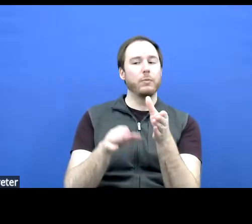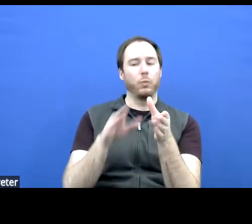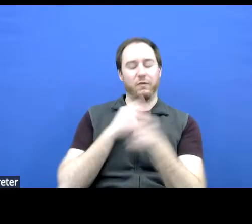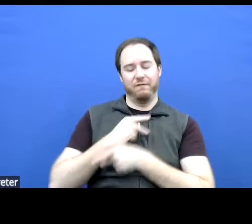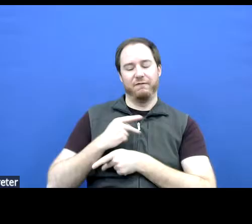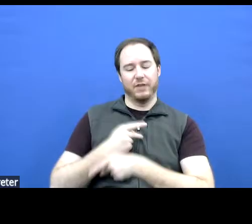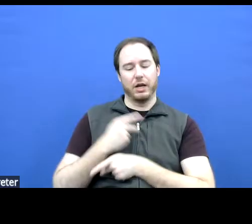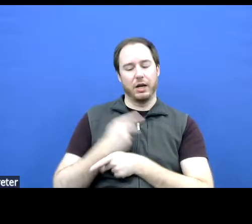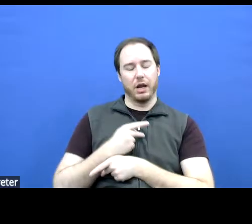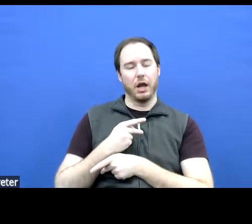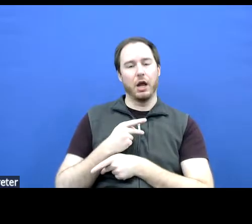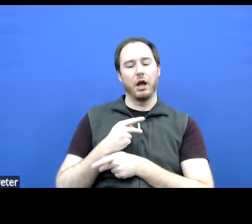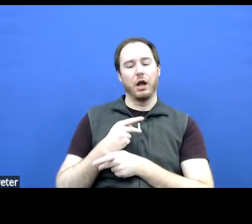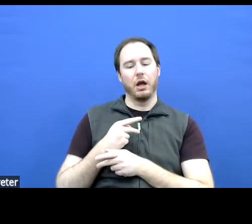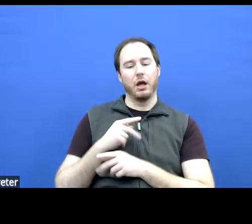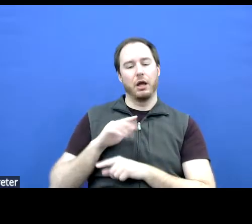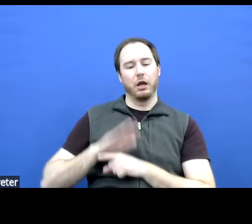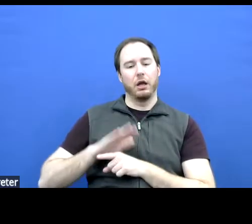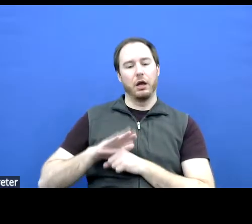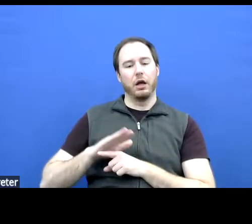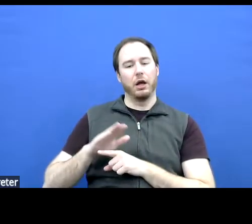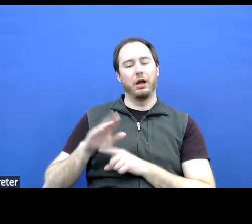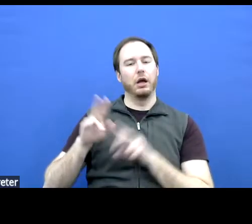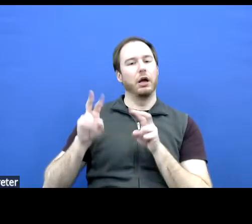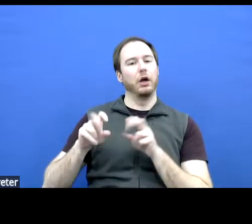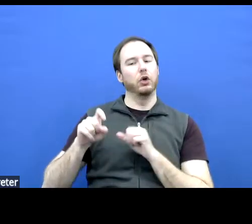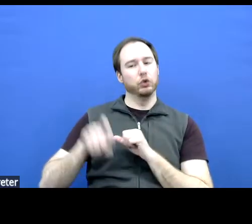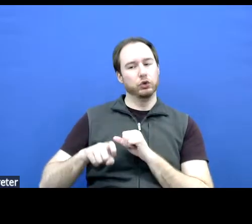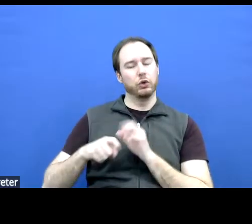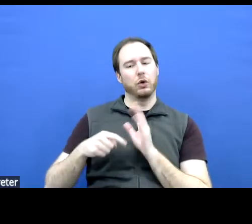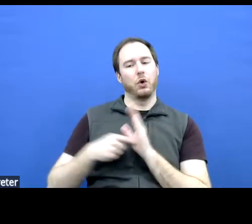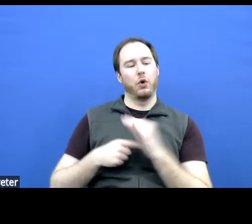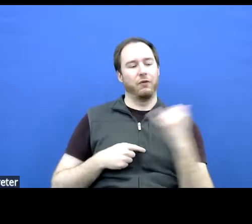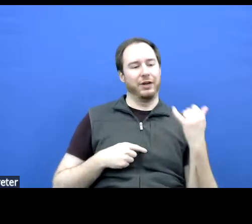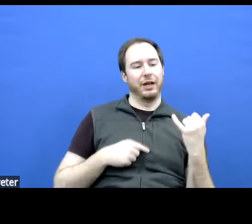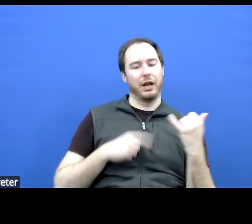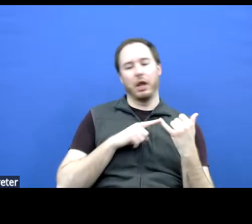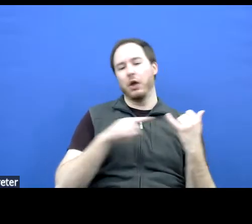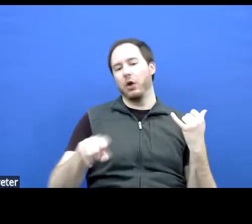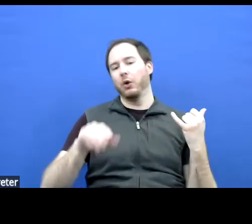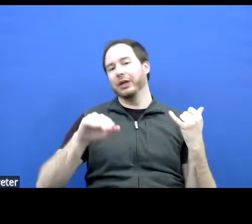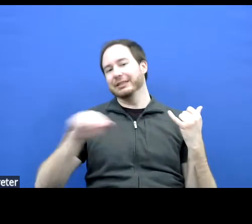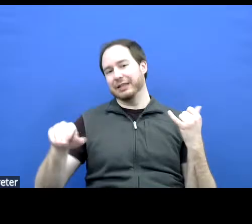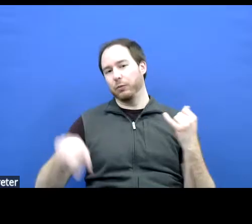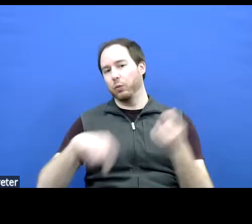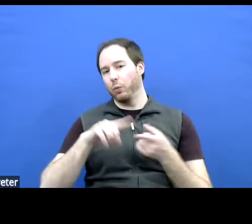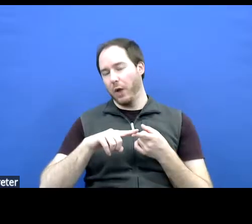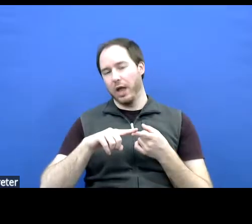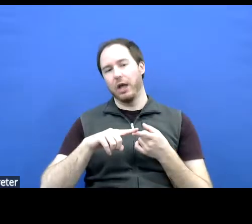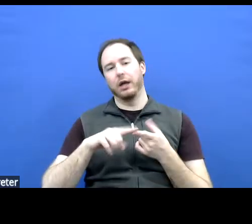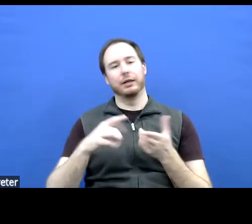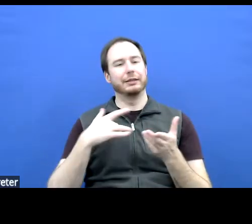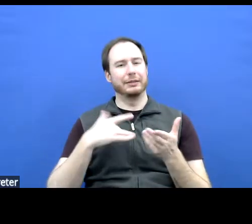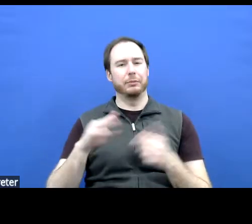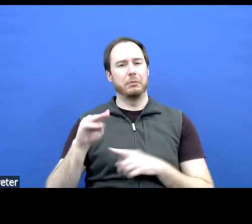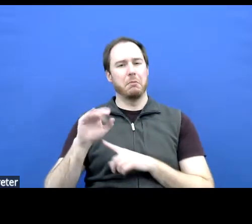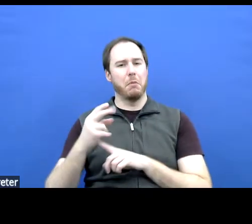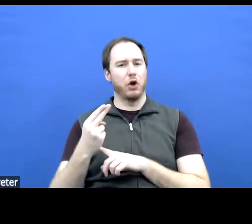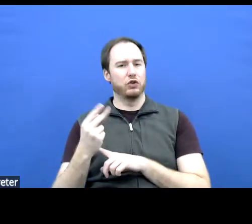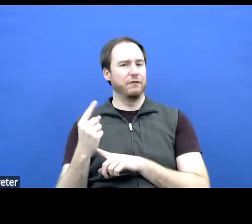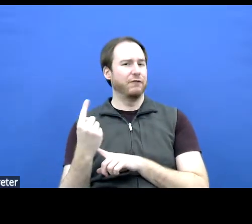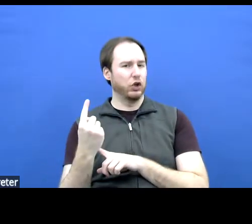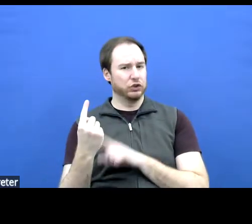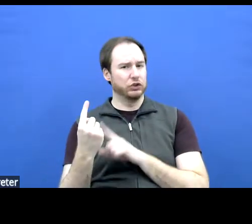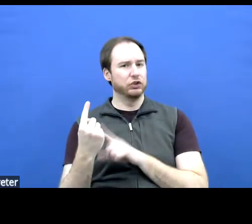calculate what they would owe between now and when that becomes exempt, which is typically March 1st.